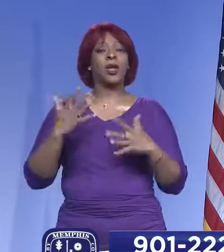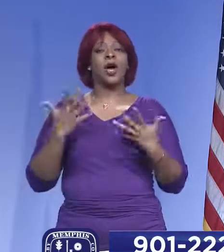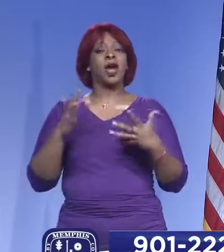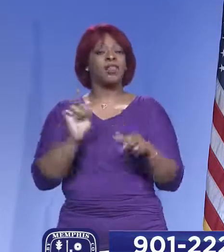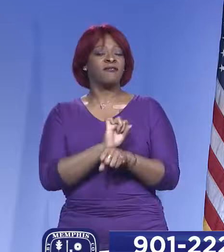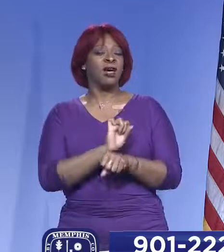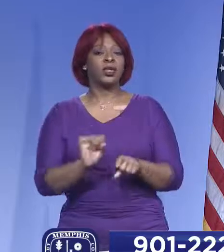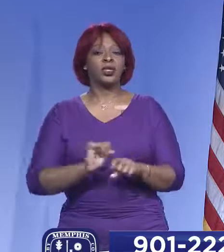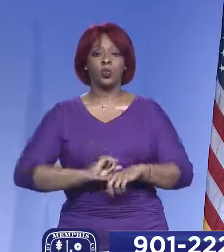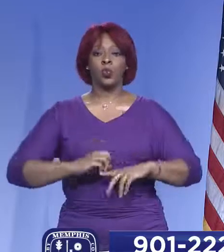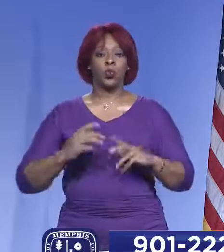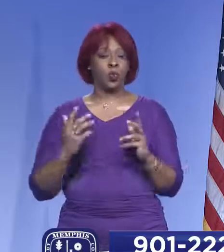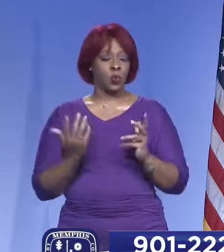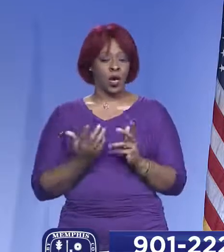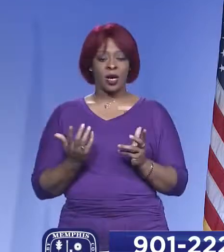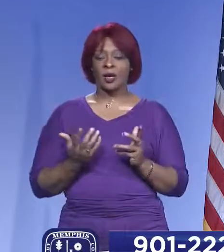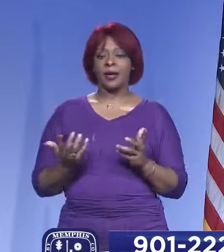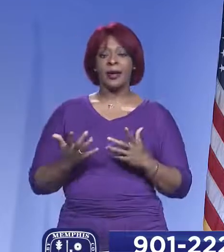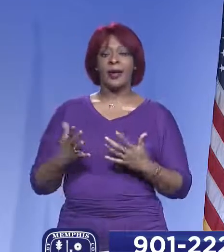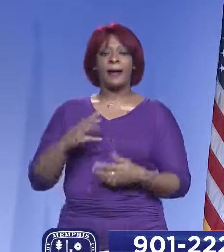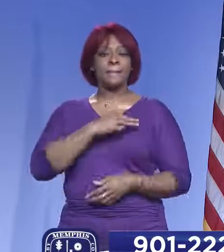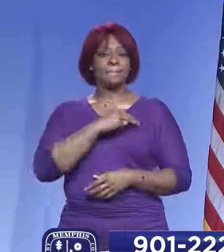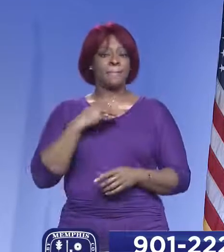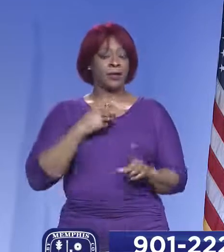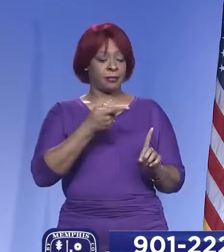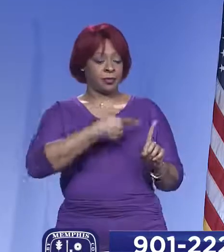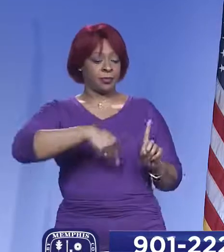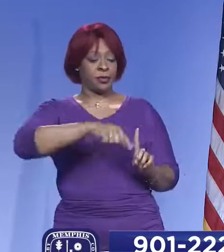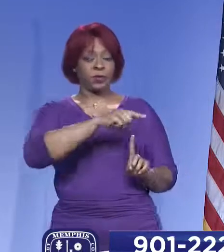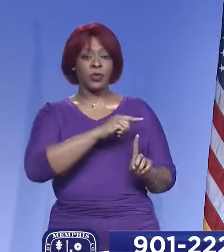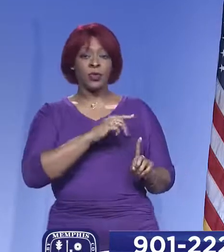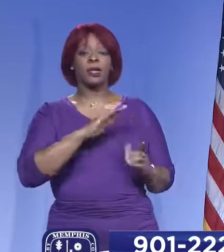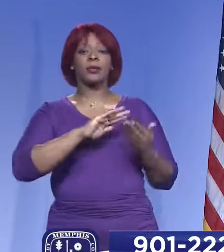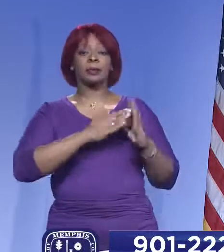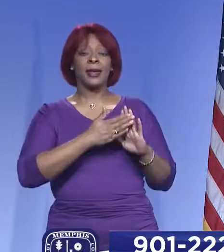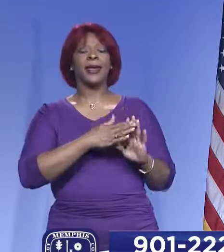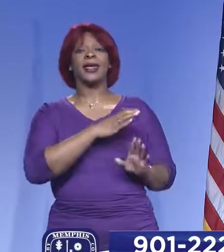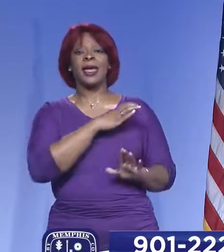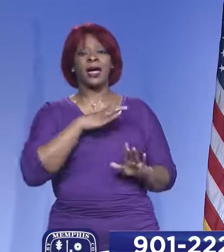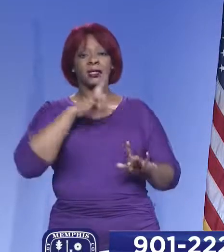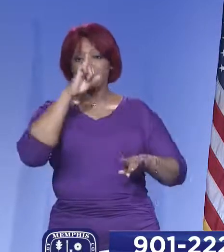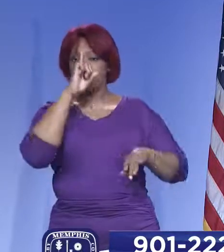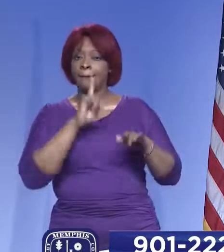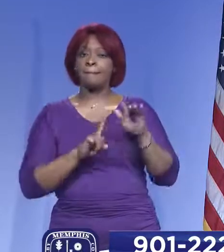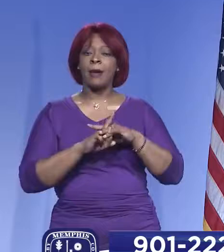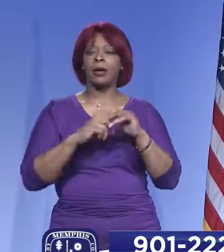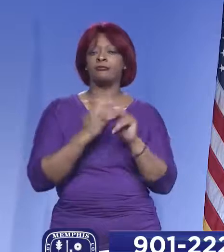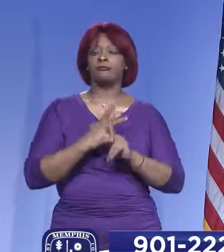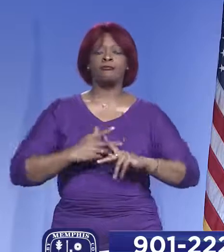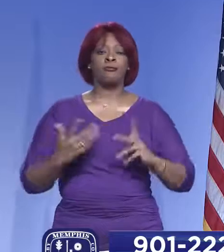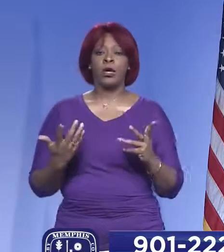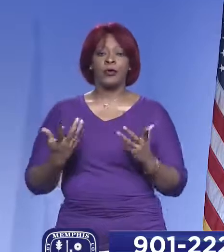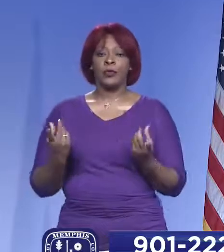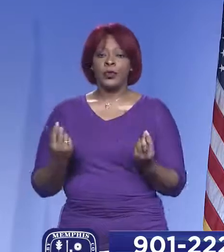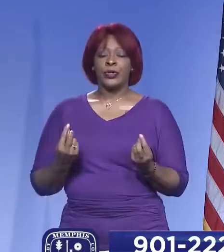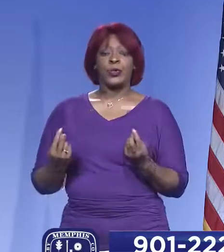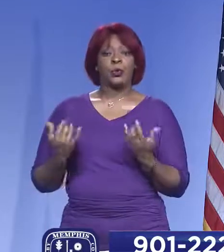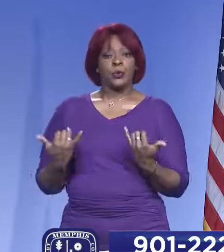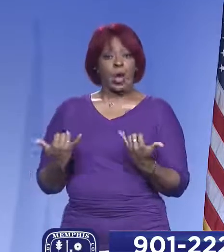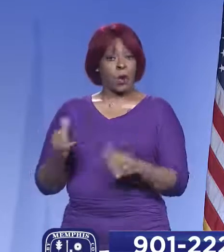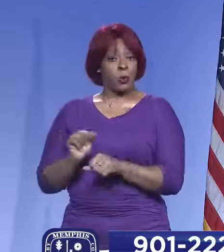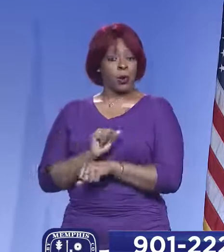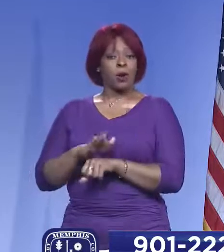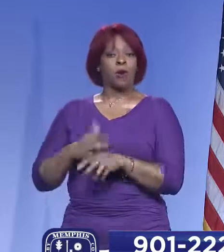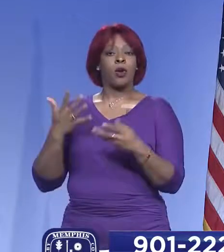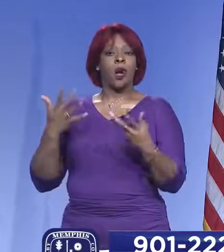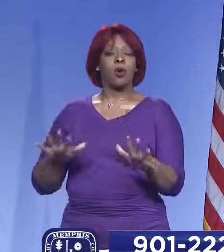of what the members of the COVID Community Council can come up with. And so one of the things that we're already working on, and we've